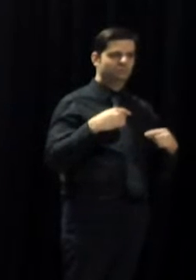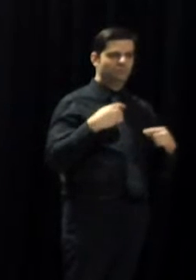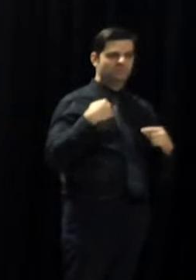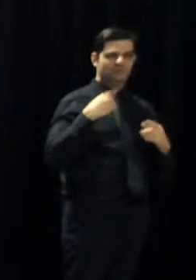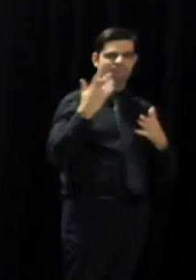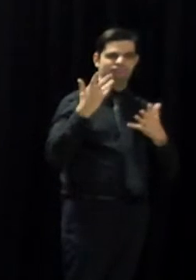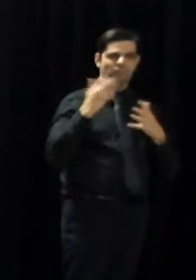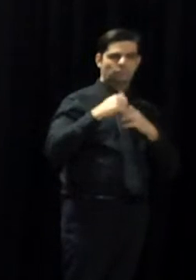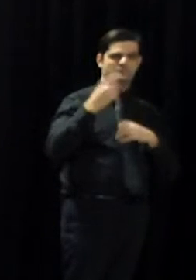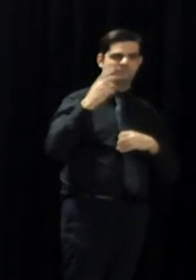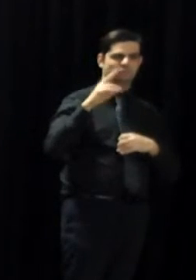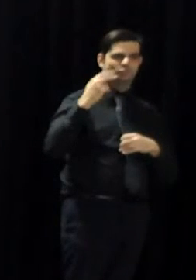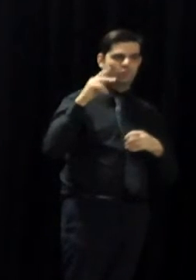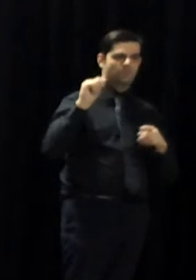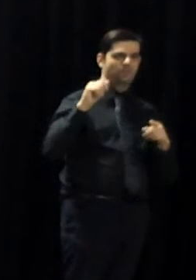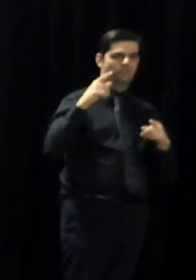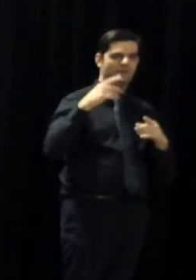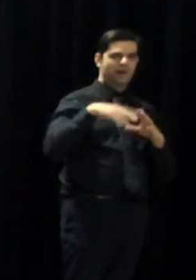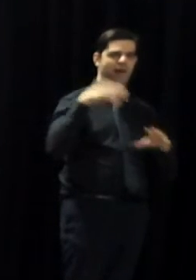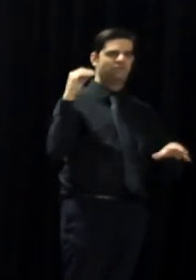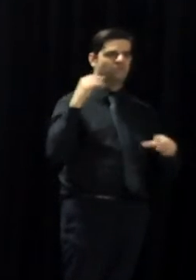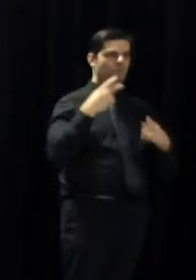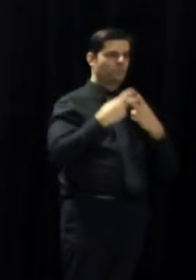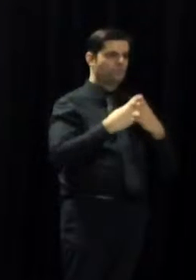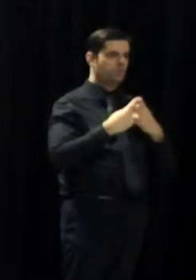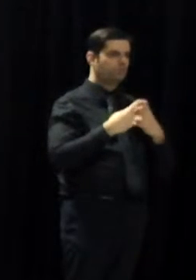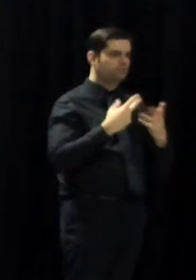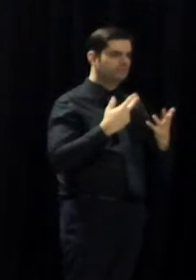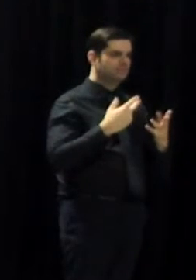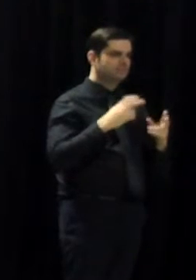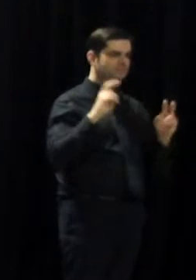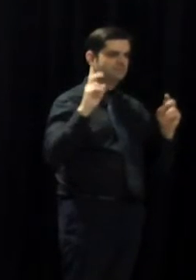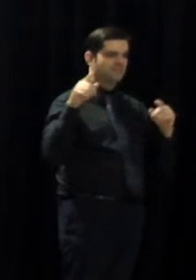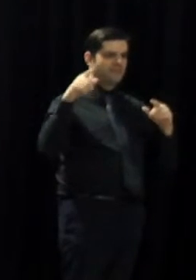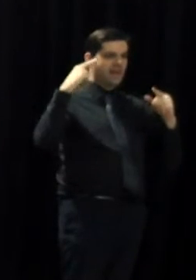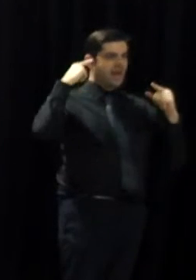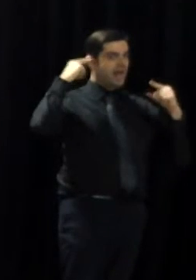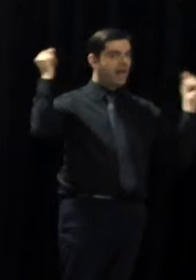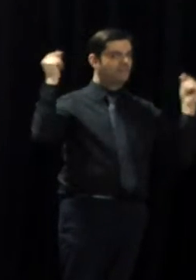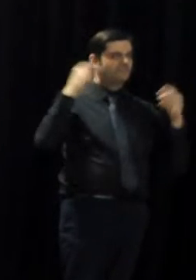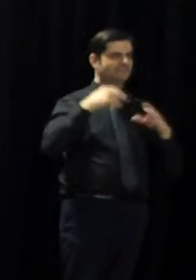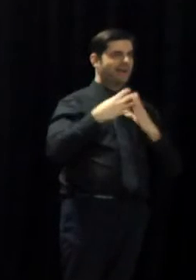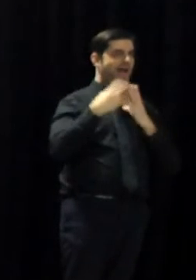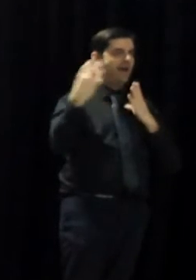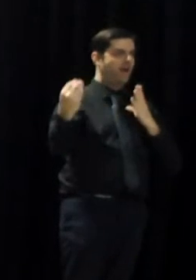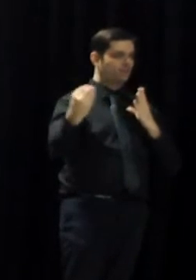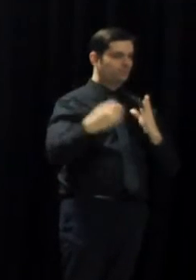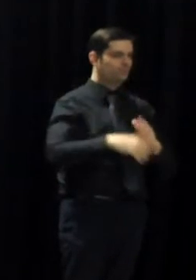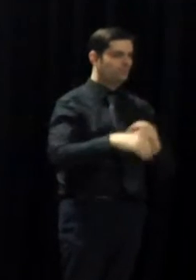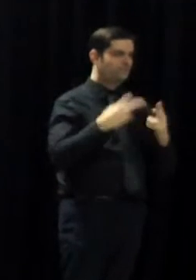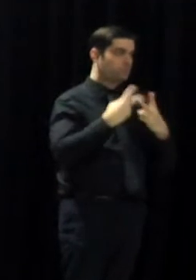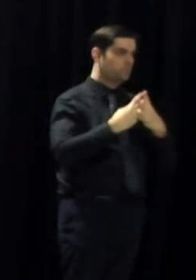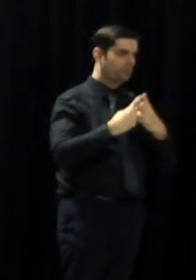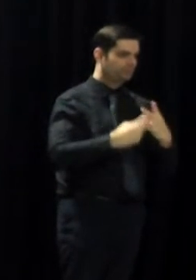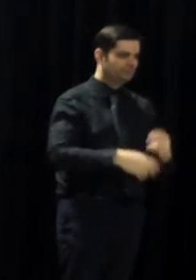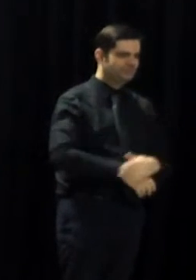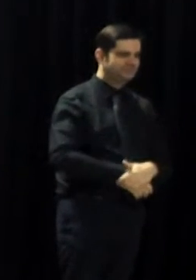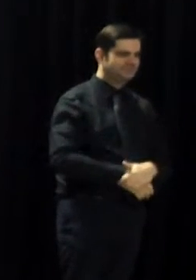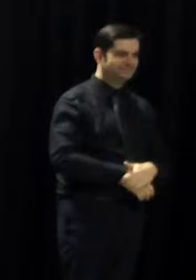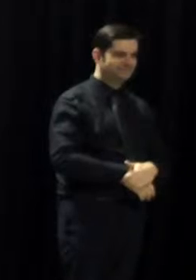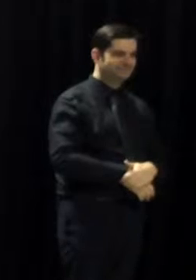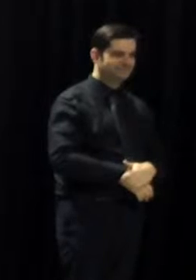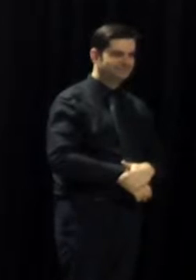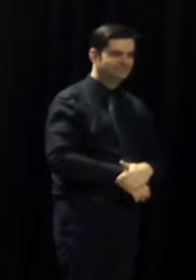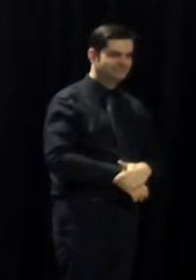getting ready for a big day here for the kids. And I know the kids have been great this year, so Santa's going to come. So this is all